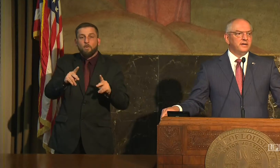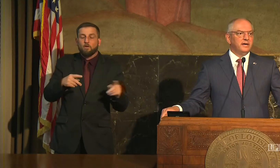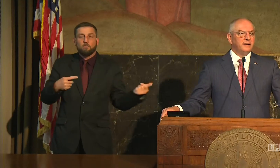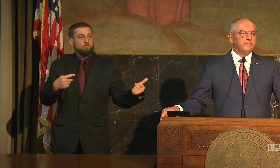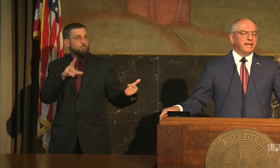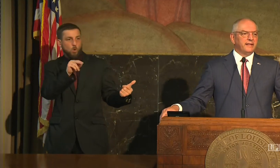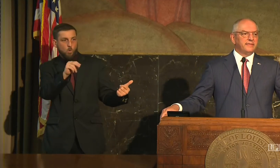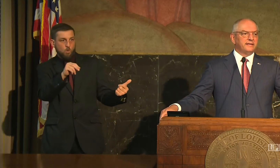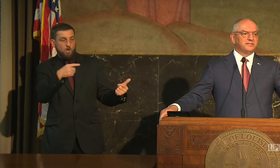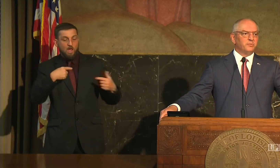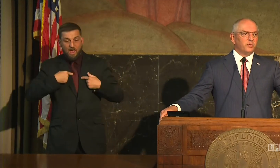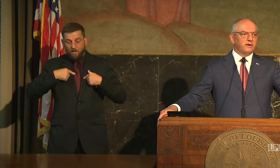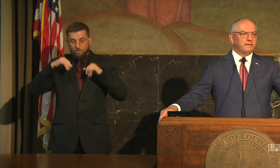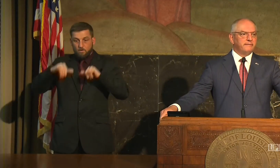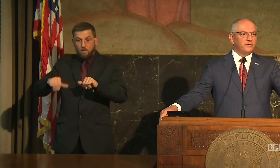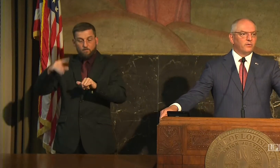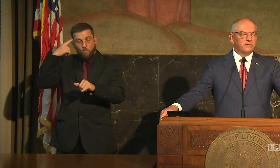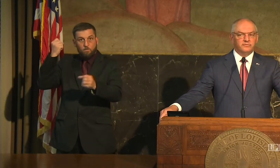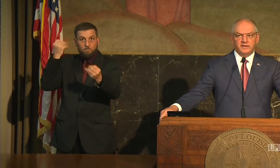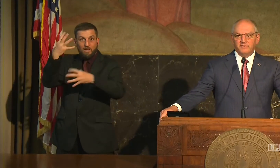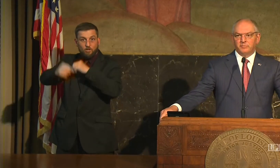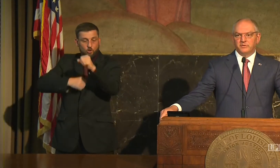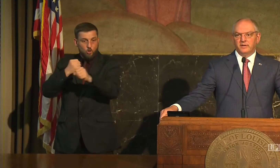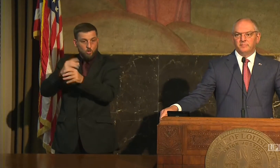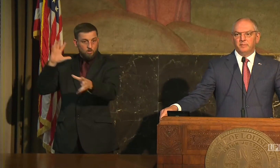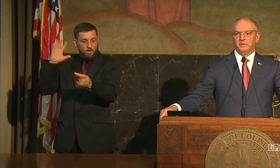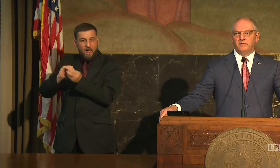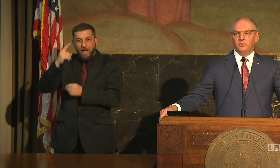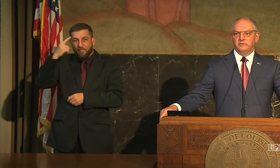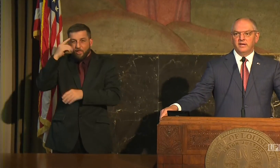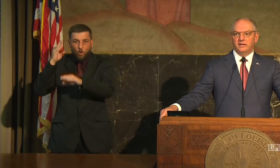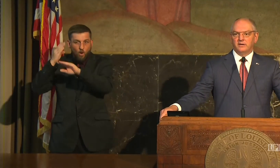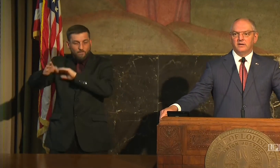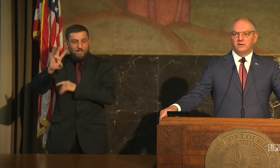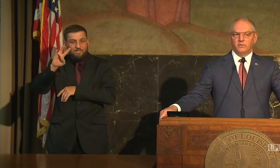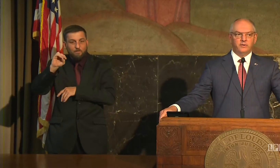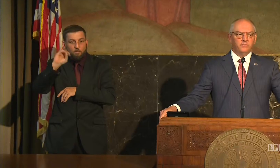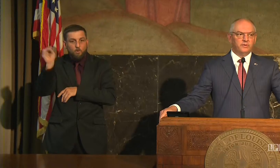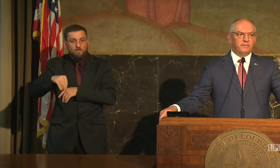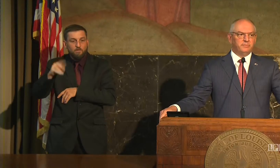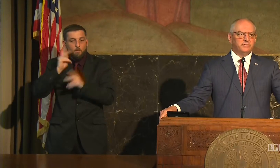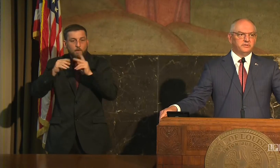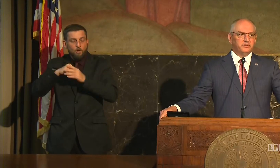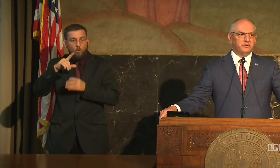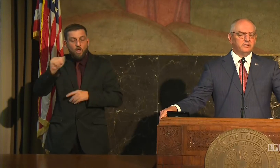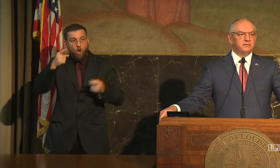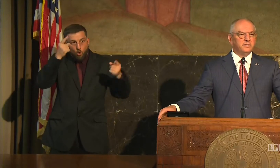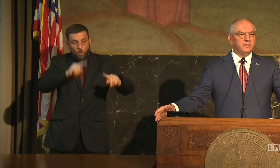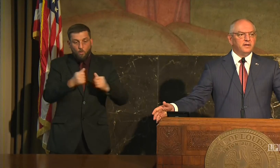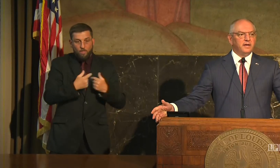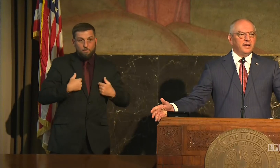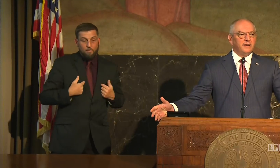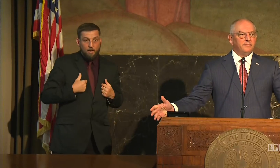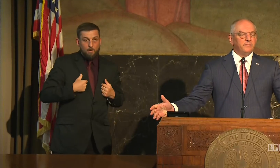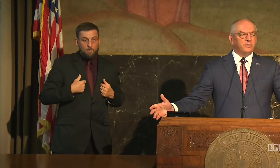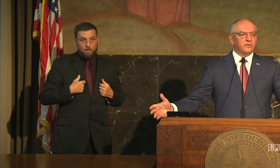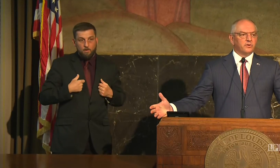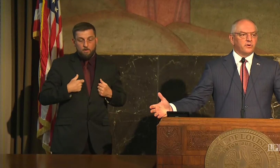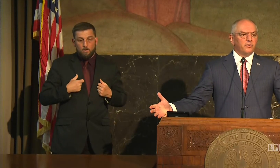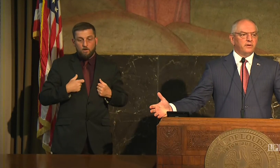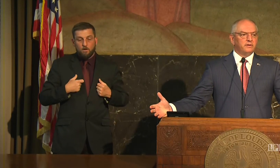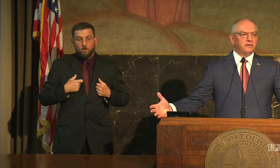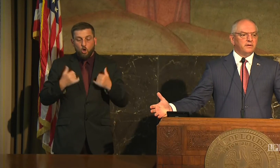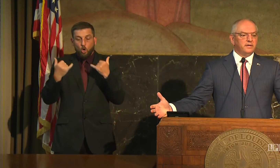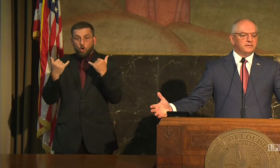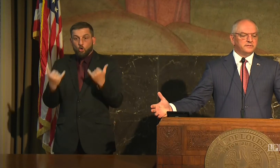years, and I think somewhere north of 70% of the people of Louisiana agree with my position on this.